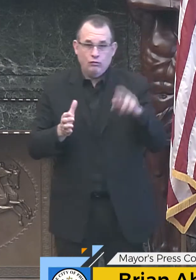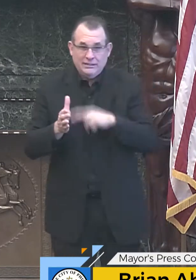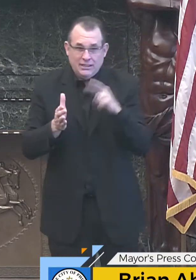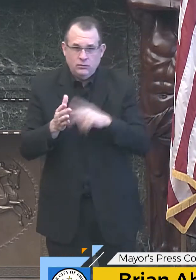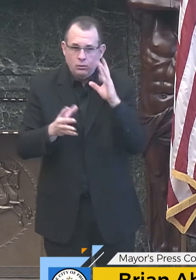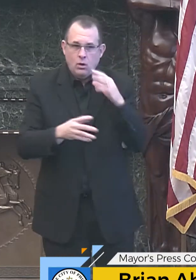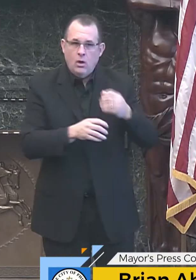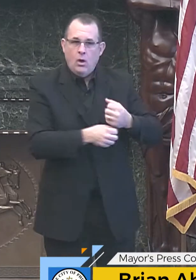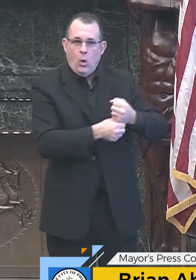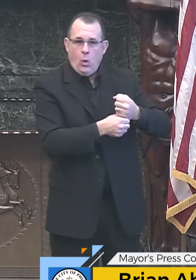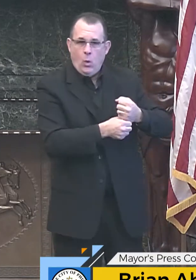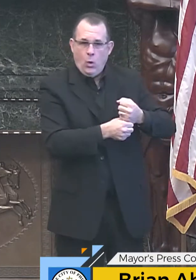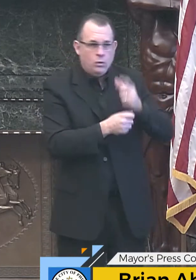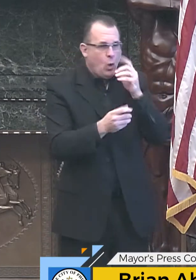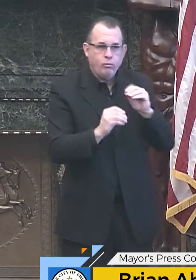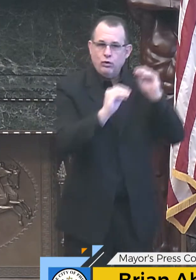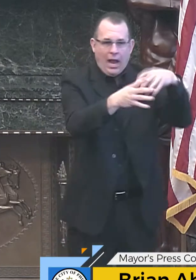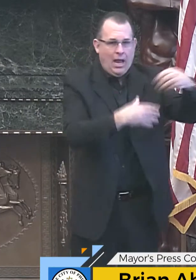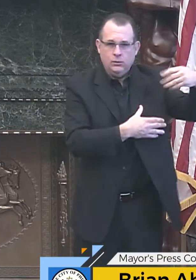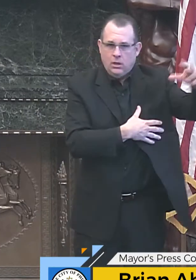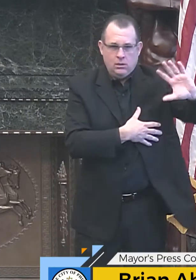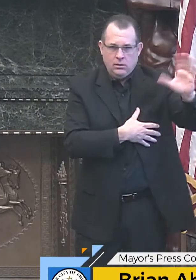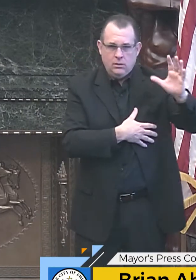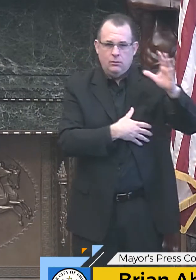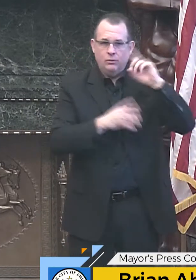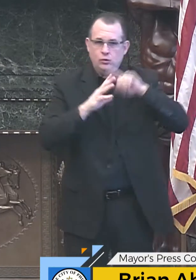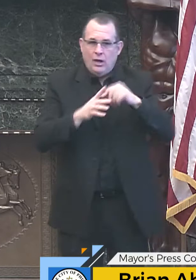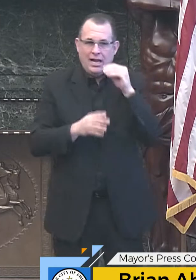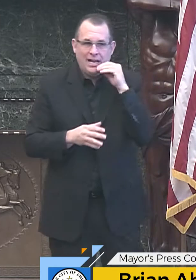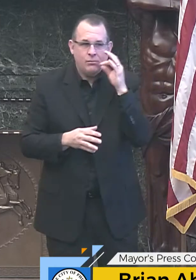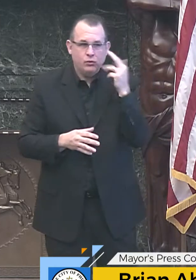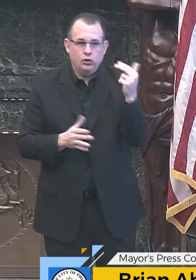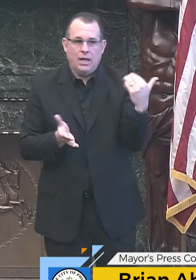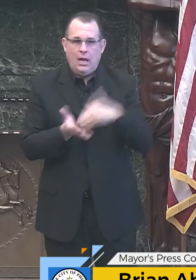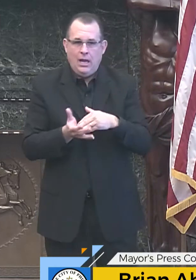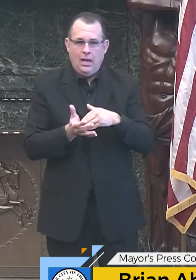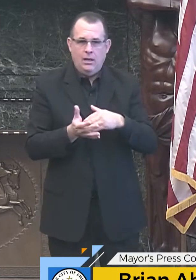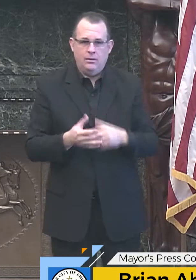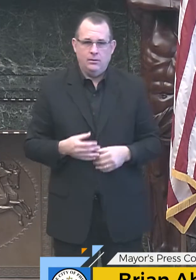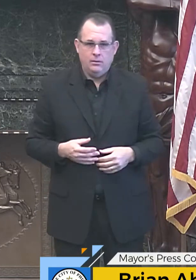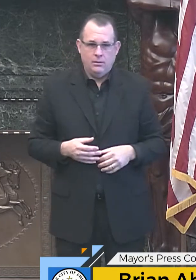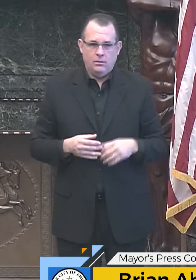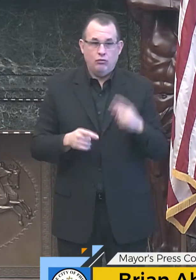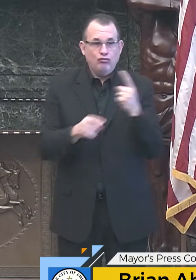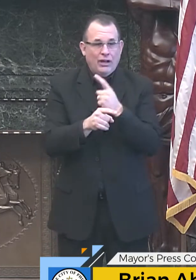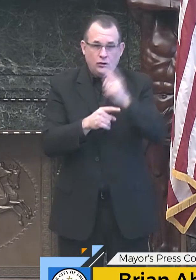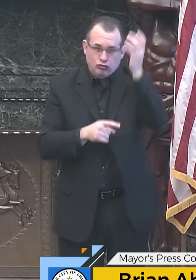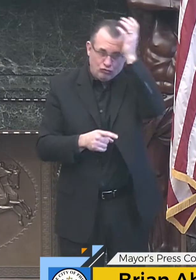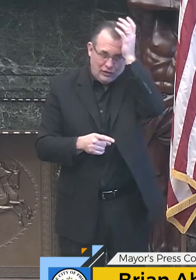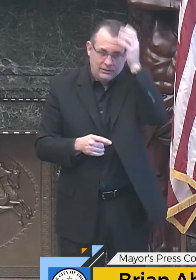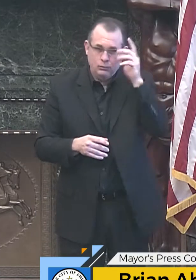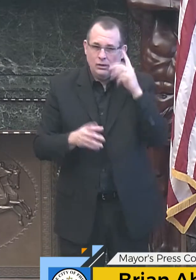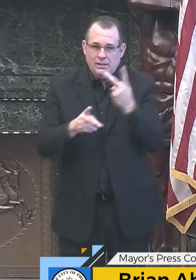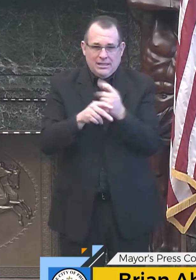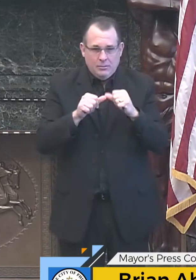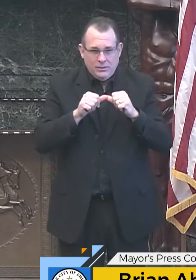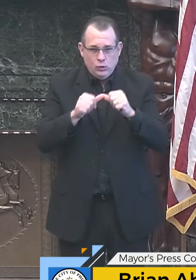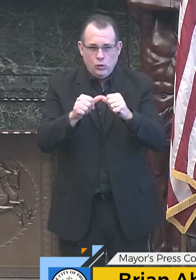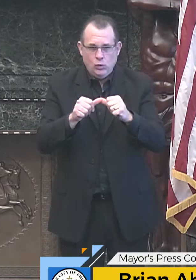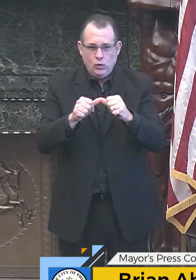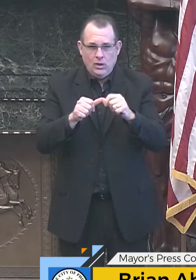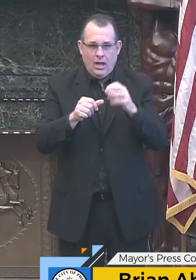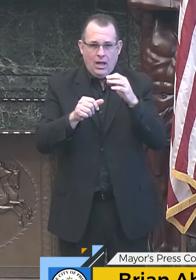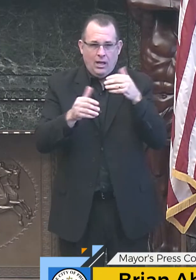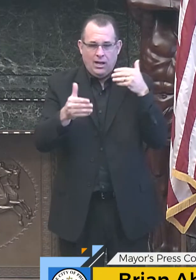week, and recycling will resume the following week. Regular trash collections will continue on or as close to its normal schedule as